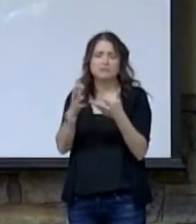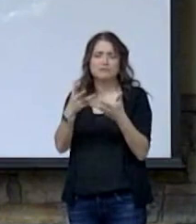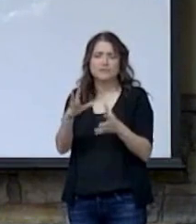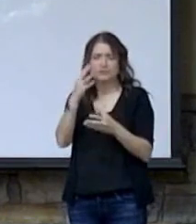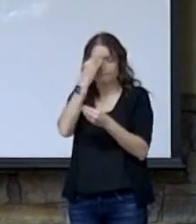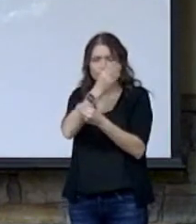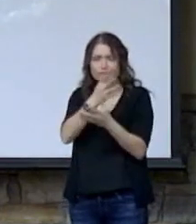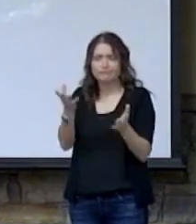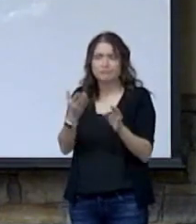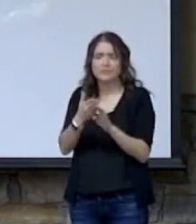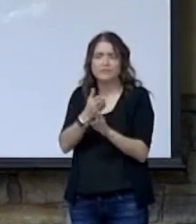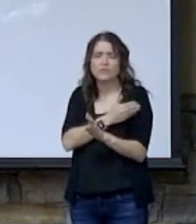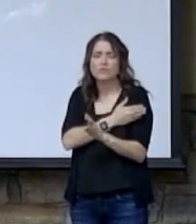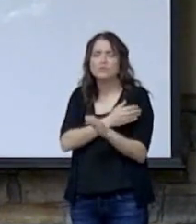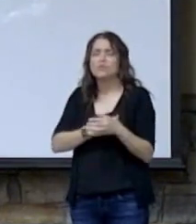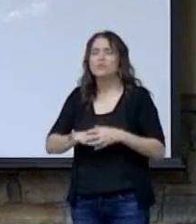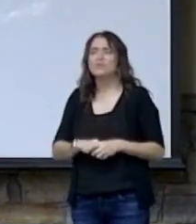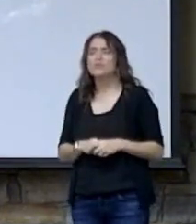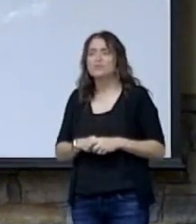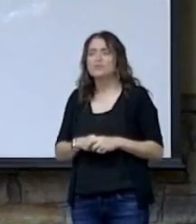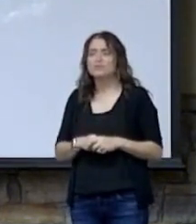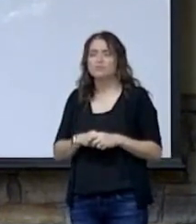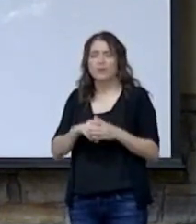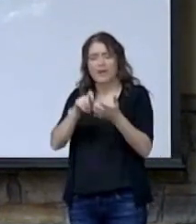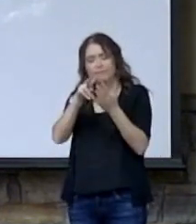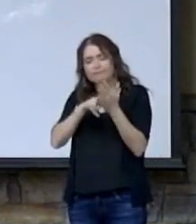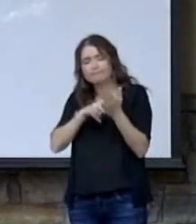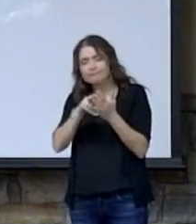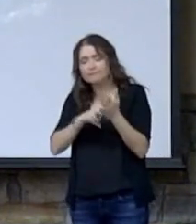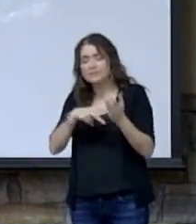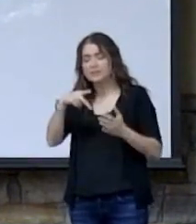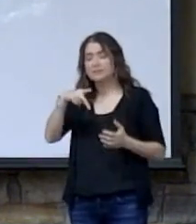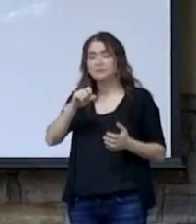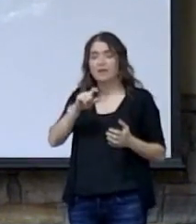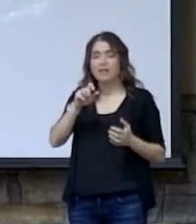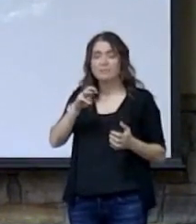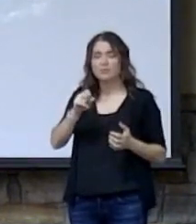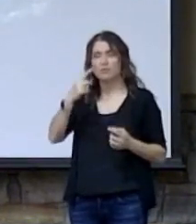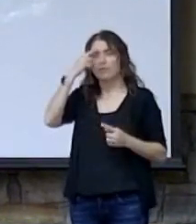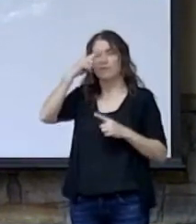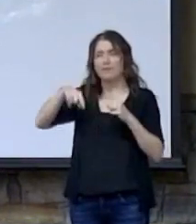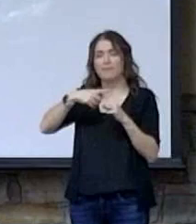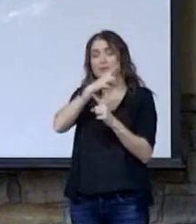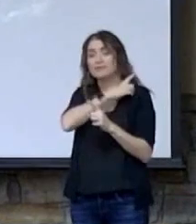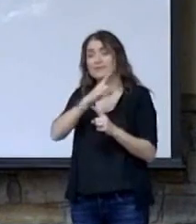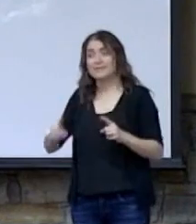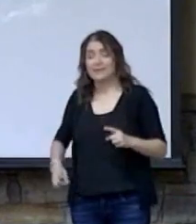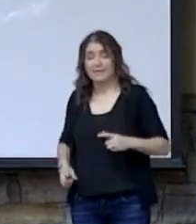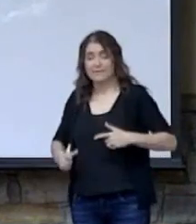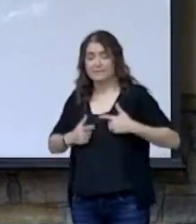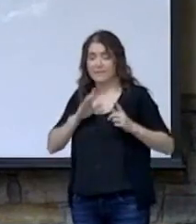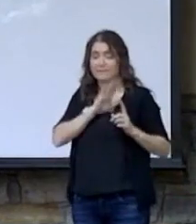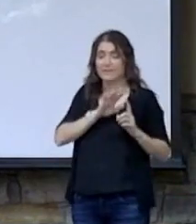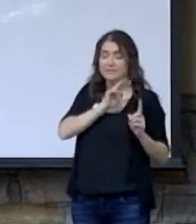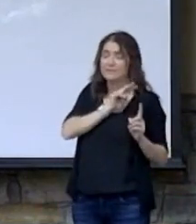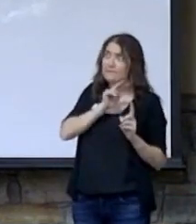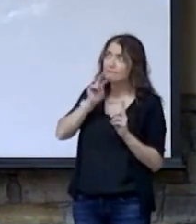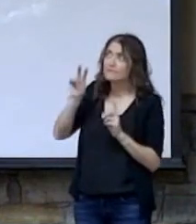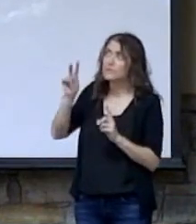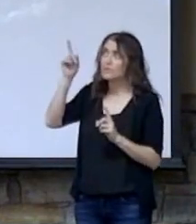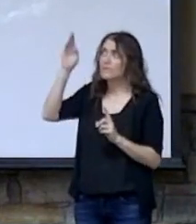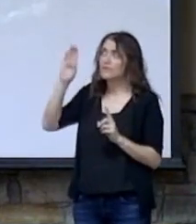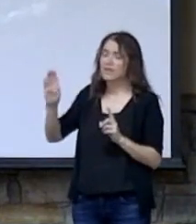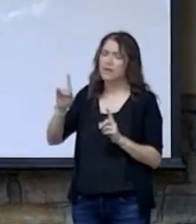preach from the Psalms, is you think about David's life and his view of God. He had an